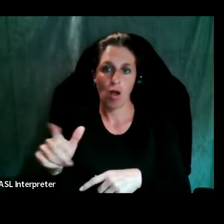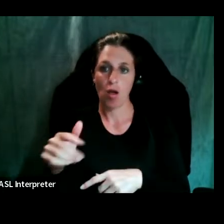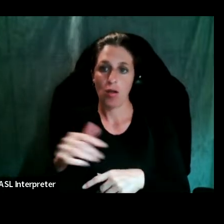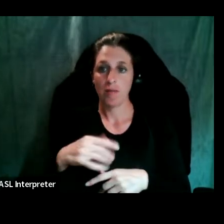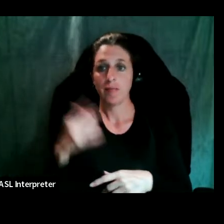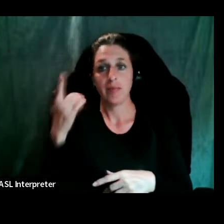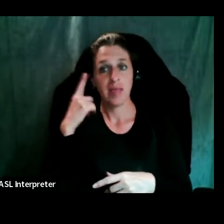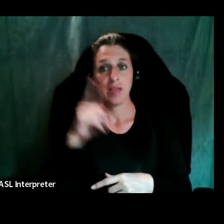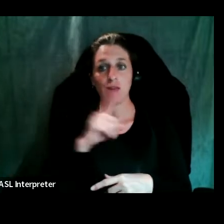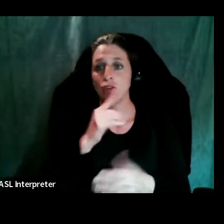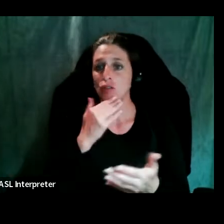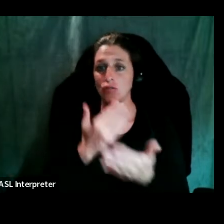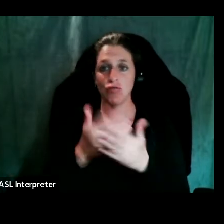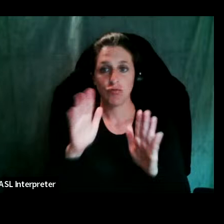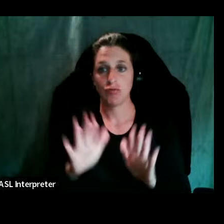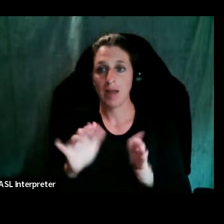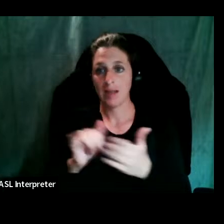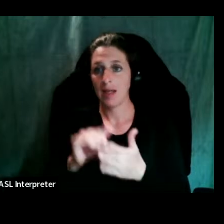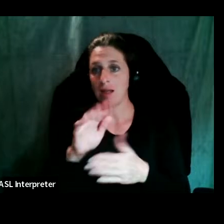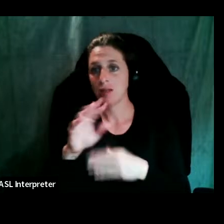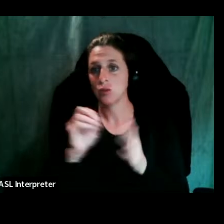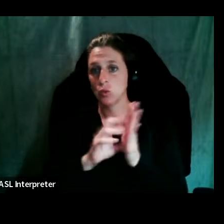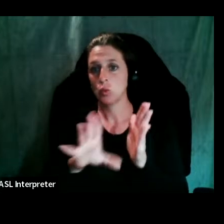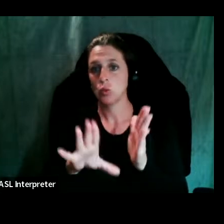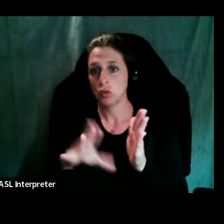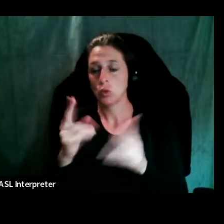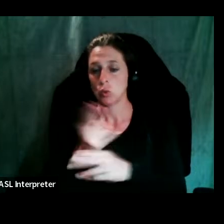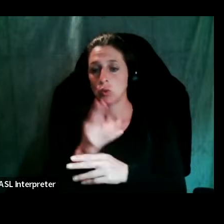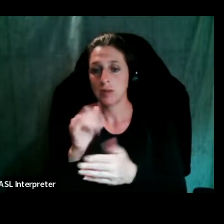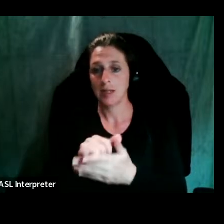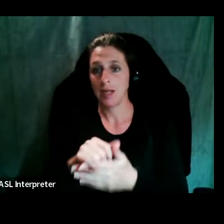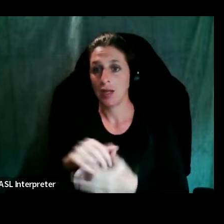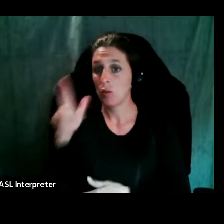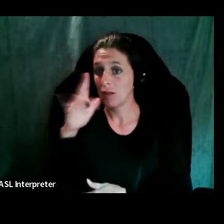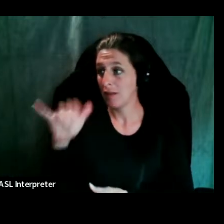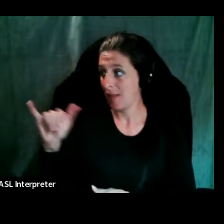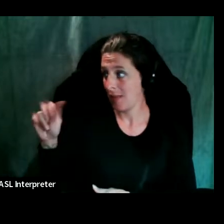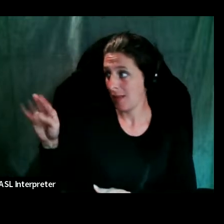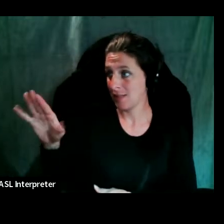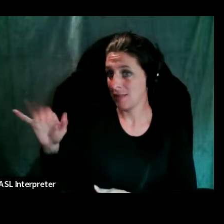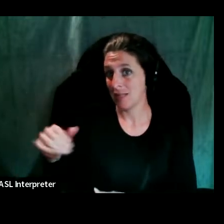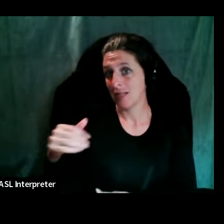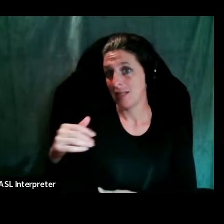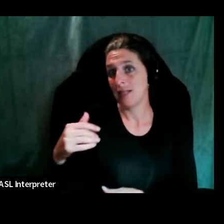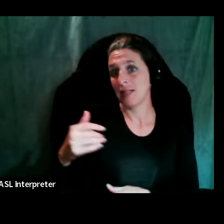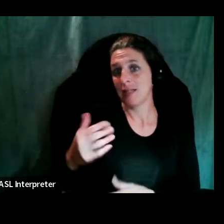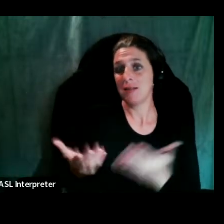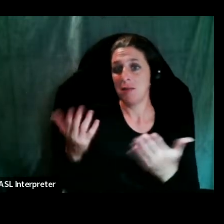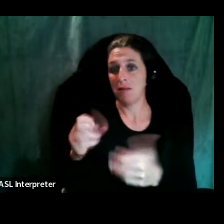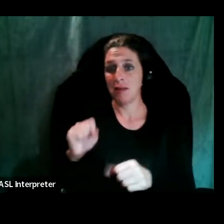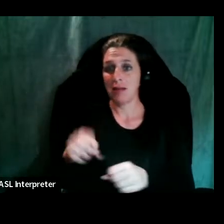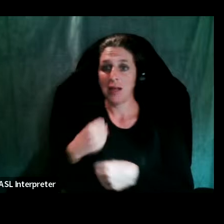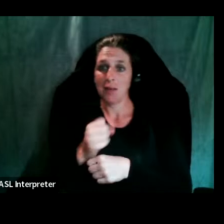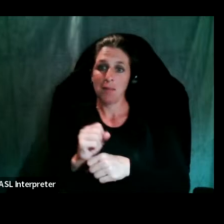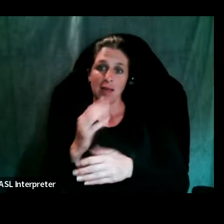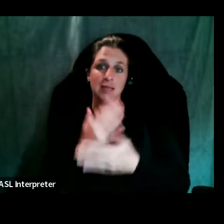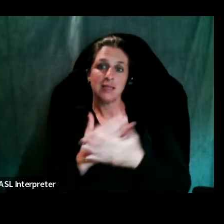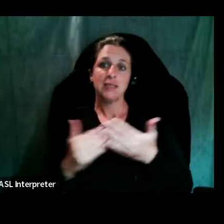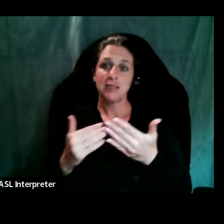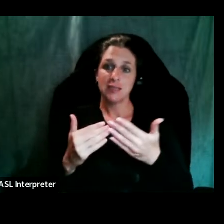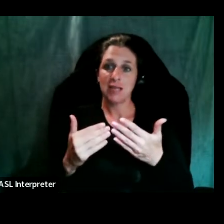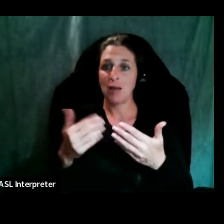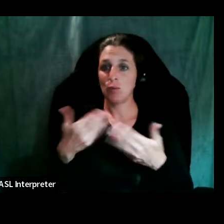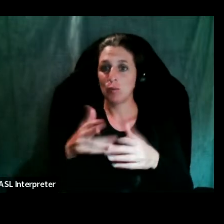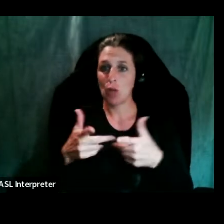are utilizing that. Well, I'm sorry, what's that? Did you hear that, Yancy? Yes. And maybe they can make the rooms larger and some special couches,